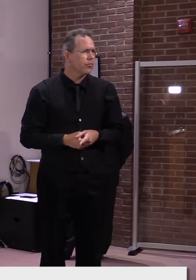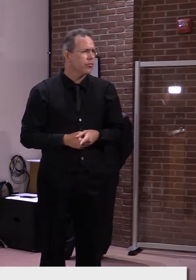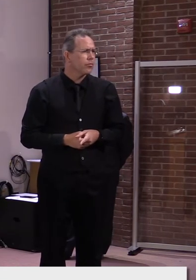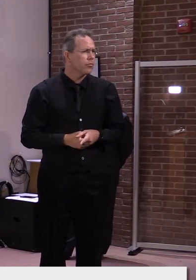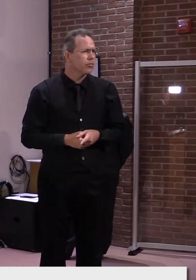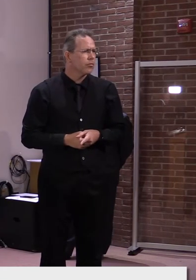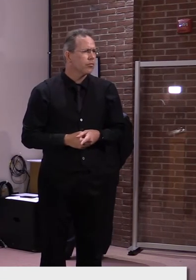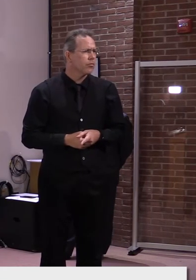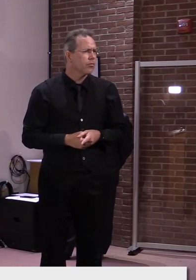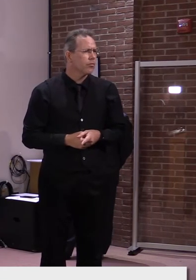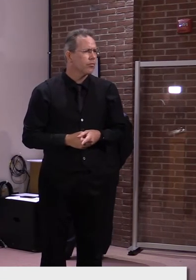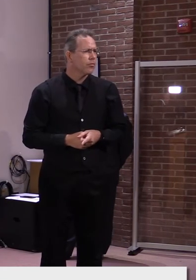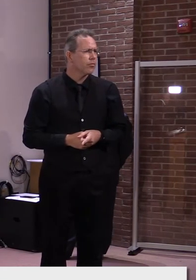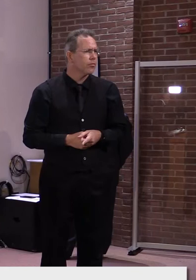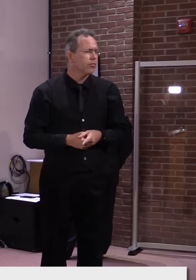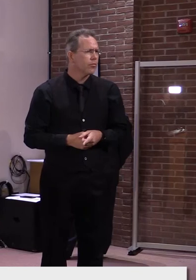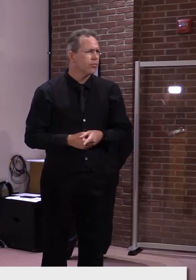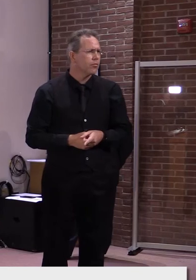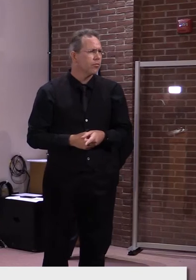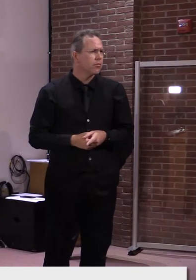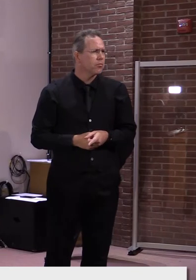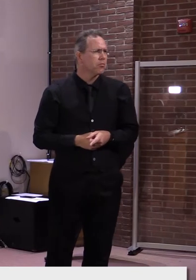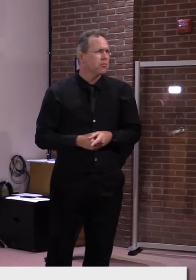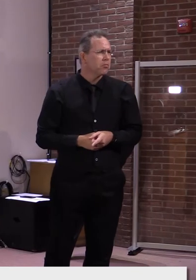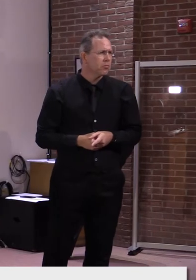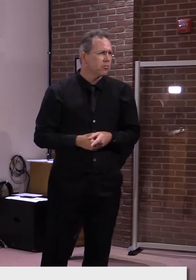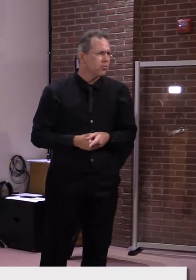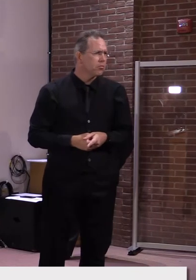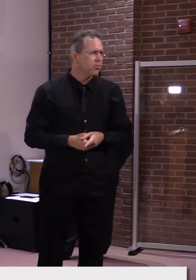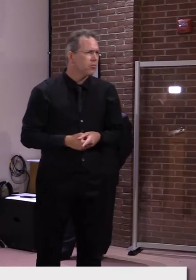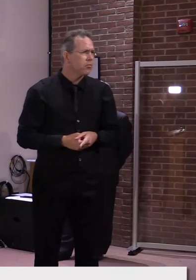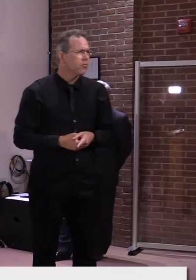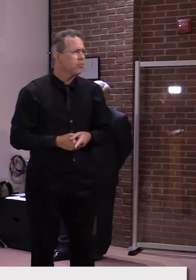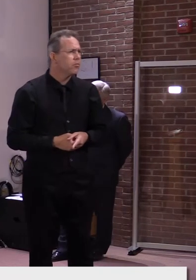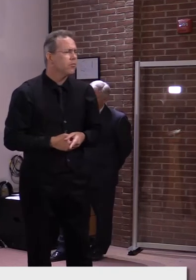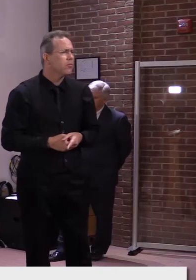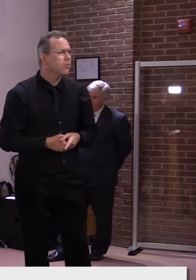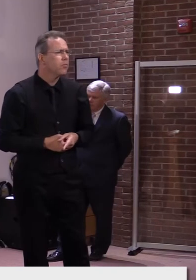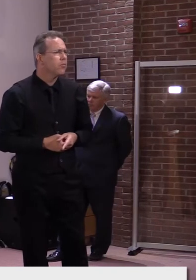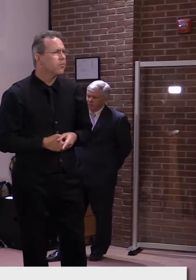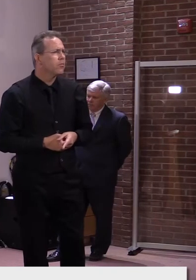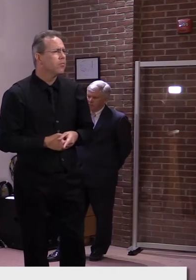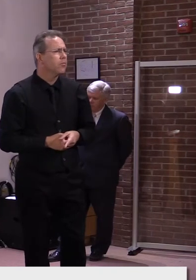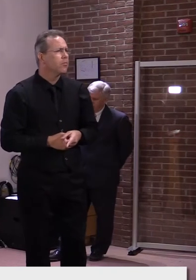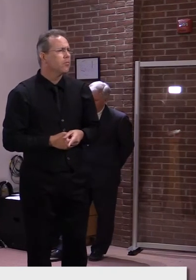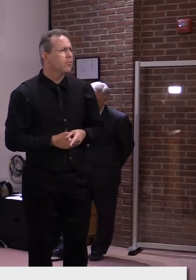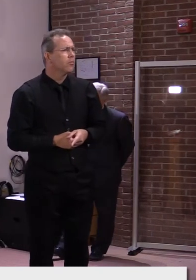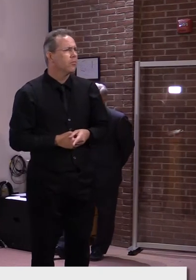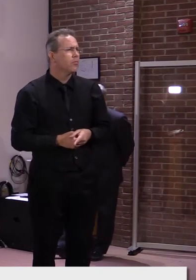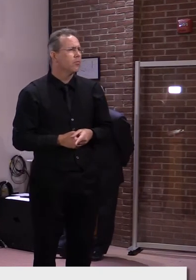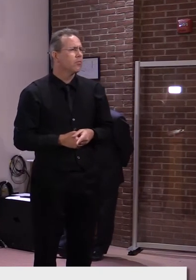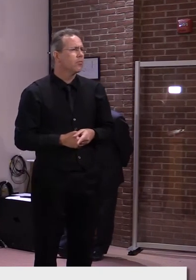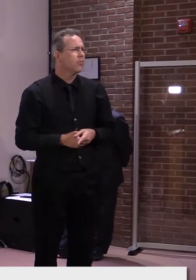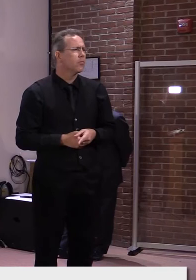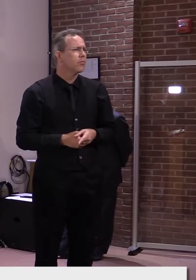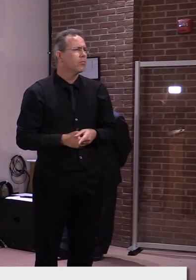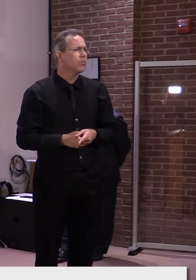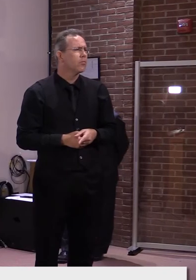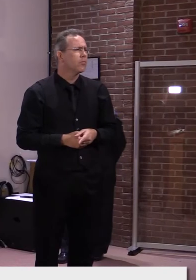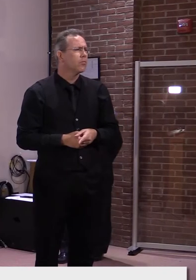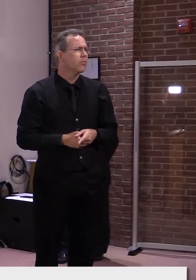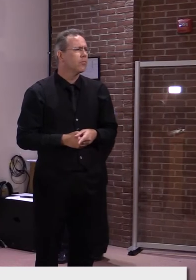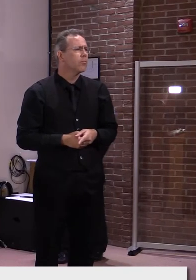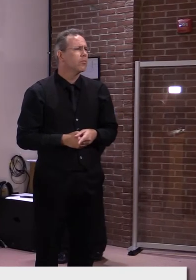enrollment of a vaccine that is still technically, quote, emergency usage, will be liable for legal